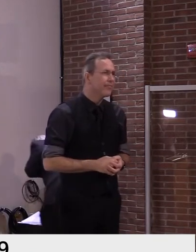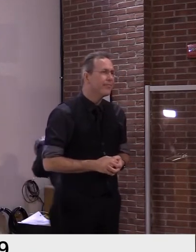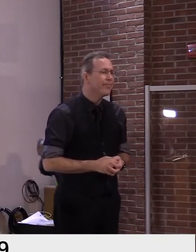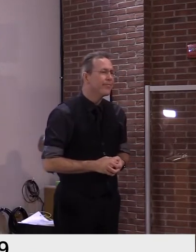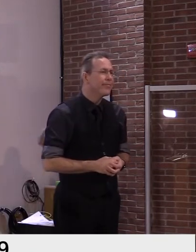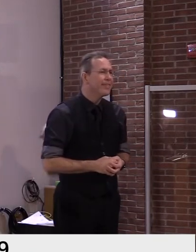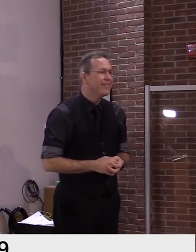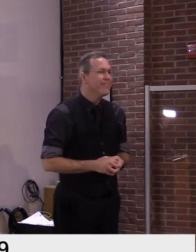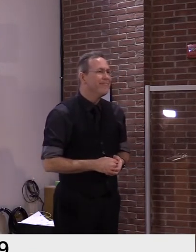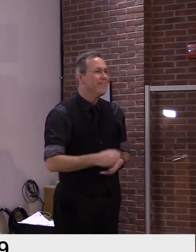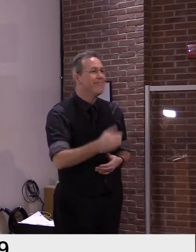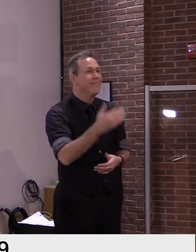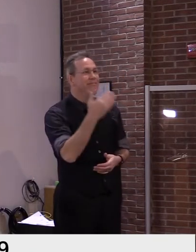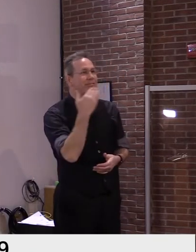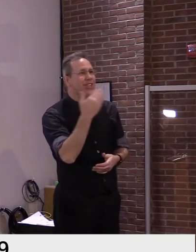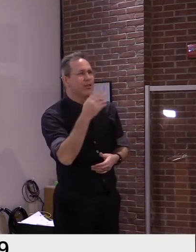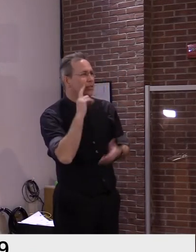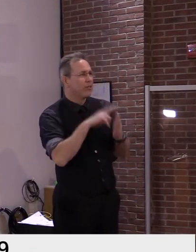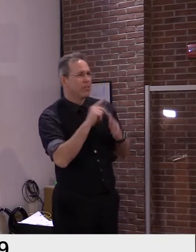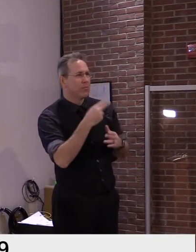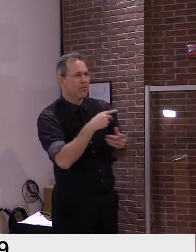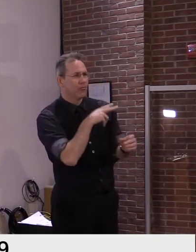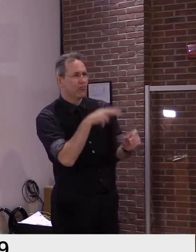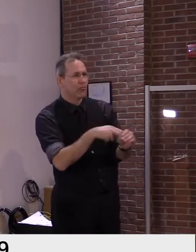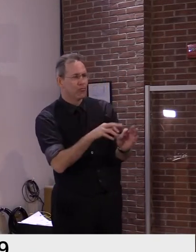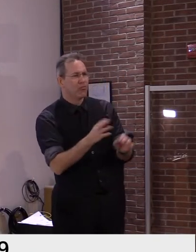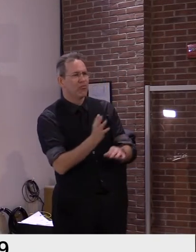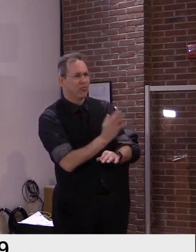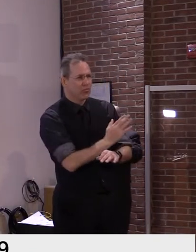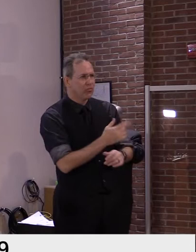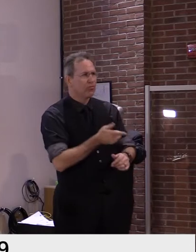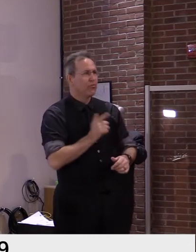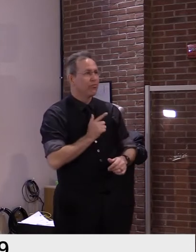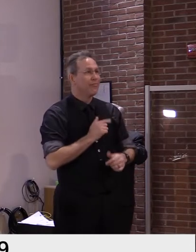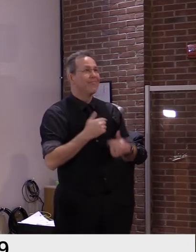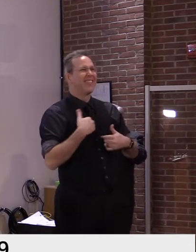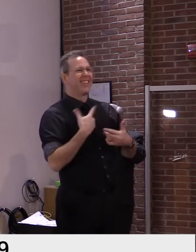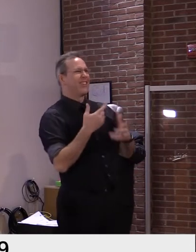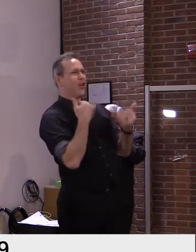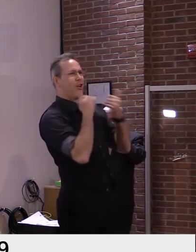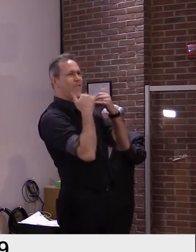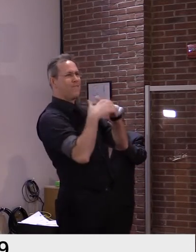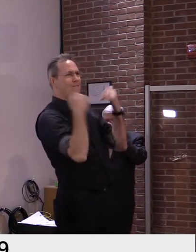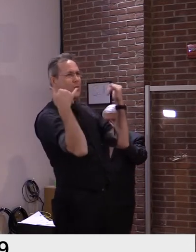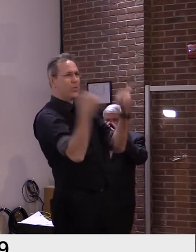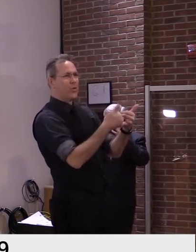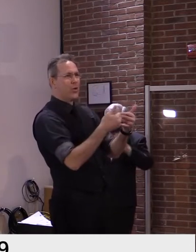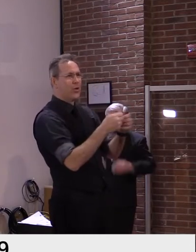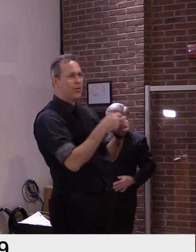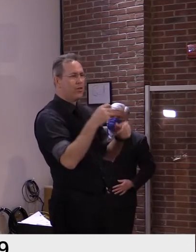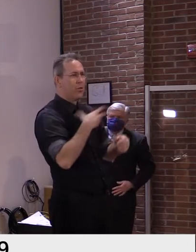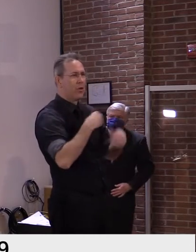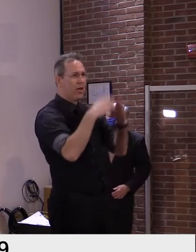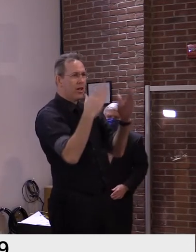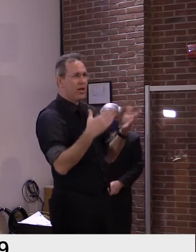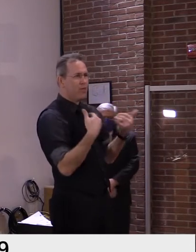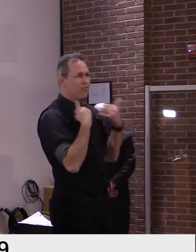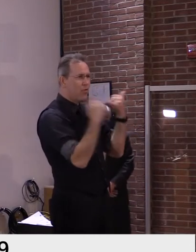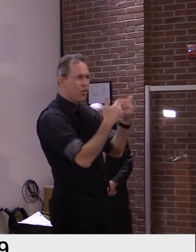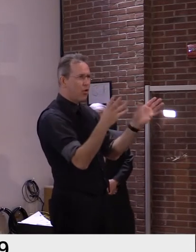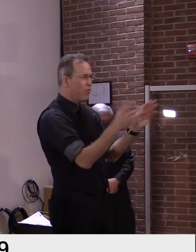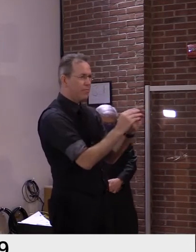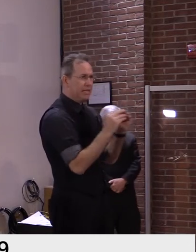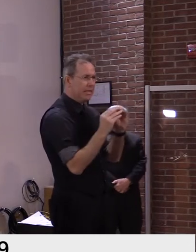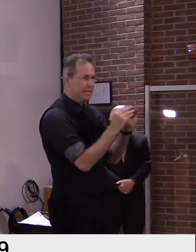Thank you, Secretary Smith. I just got off the phone with fellow governors in the White House for our weekly meeting, and we